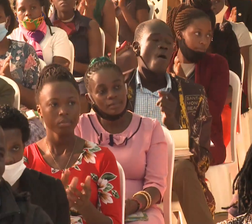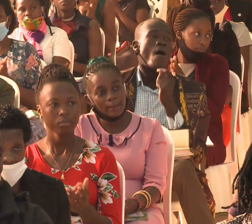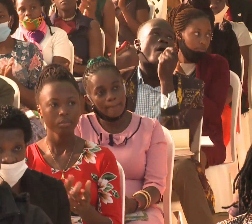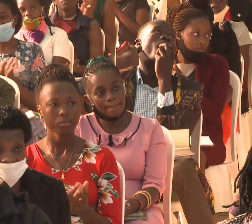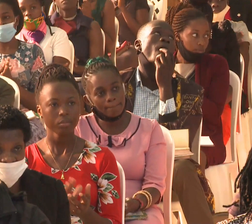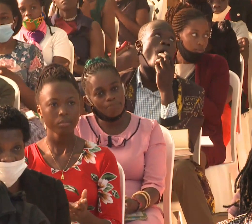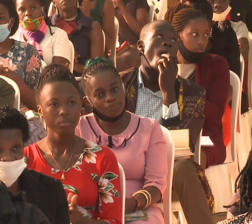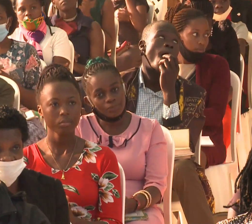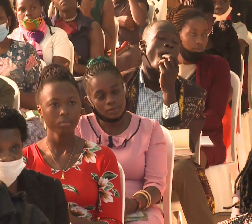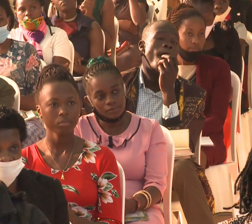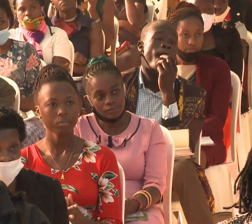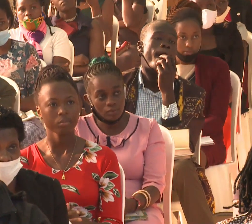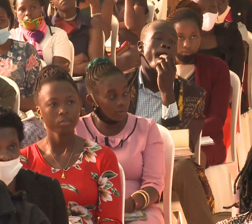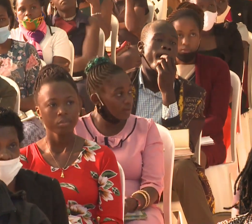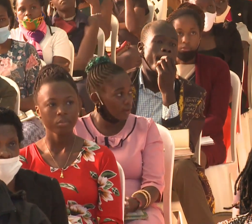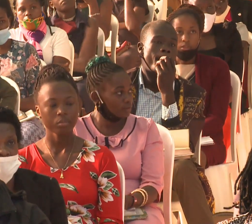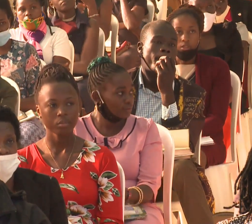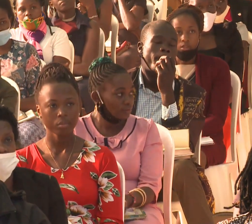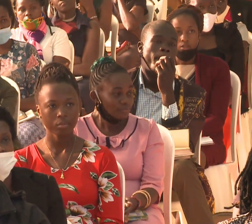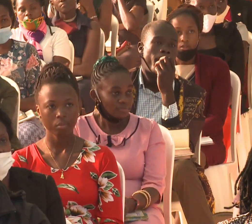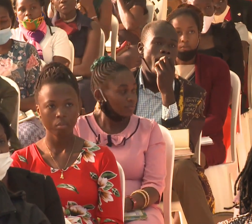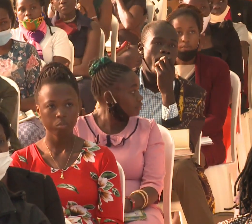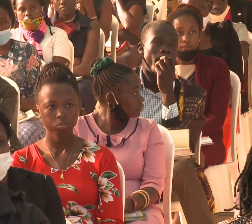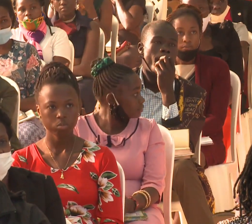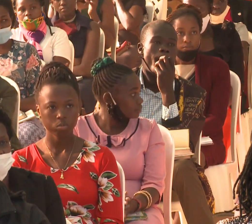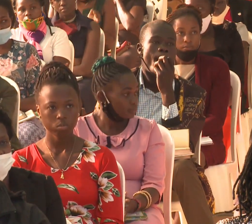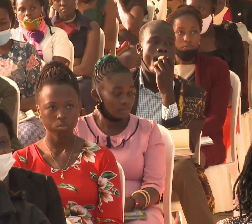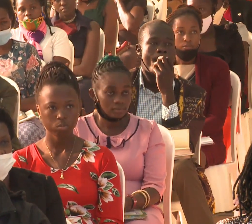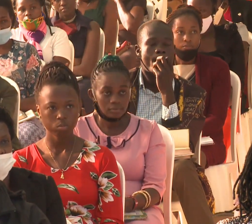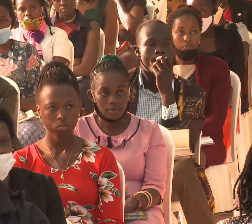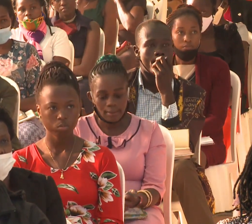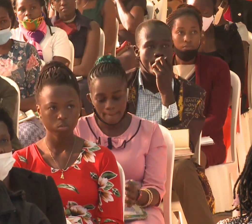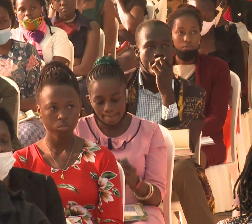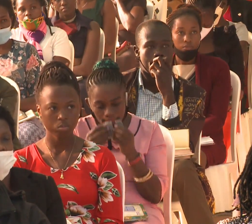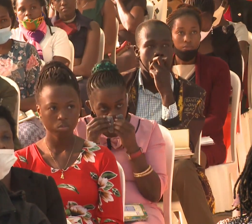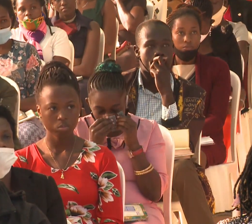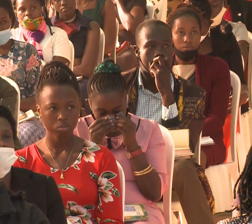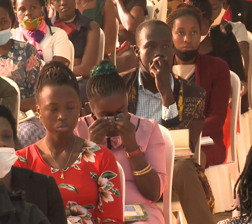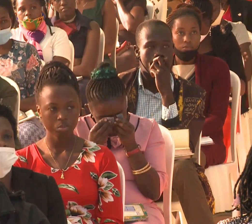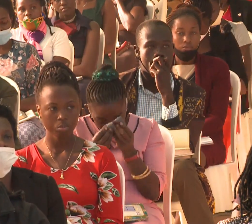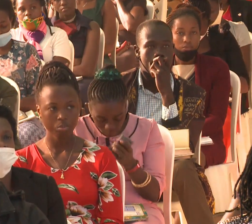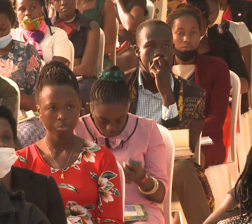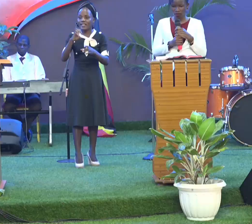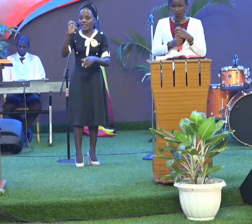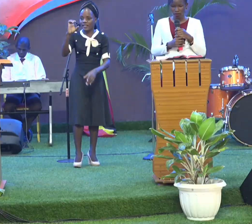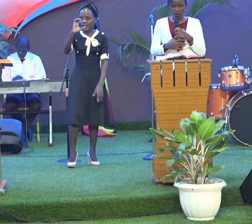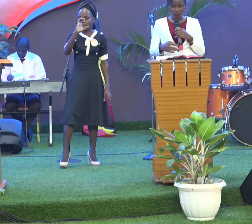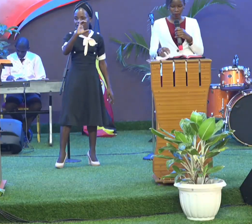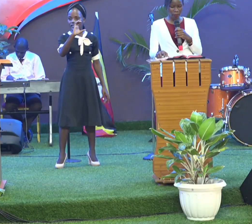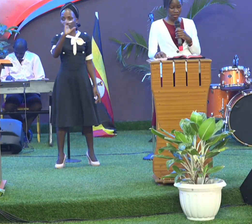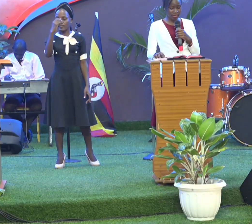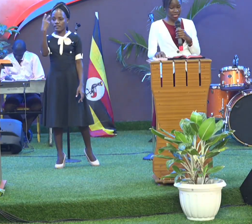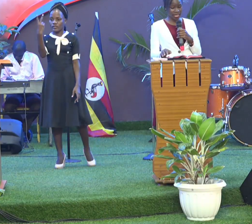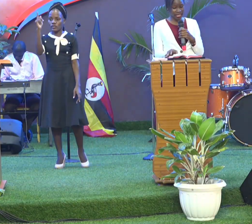sleep. Ombiri gwo guumule. That your body may rest. Bible egambye mu kitabo ky'omubuulizi 2:23.